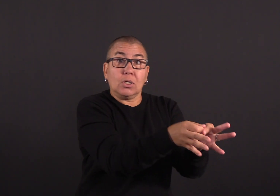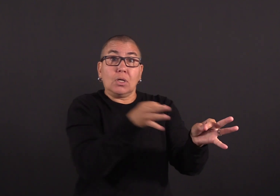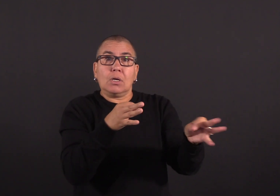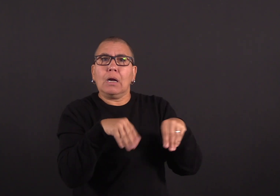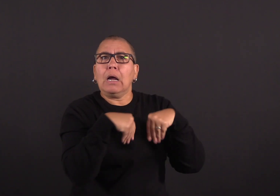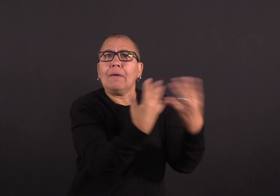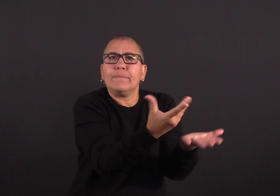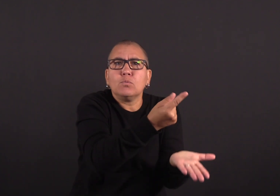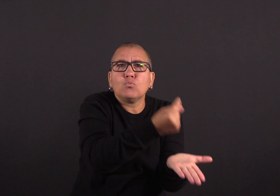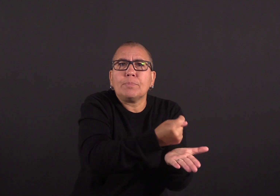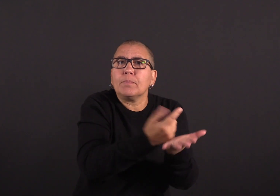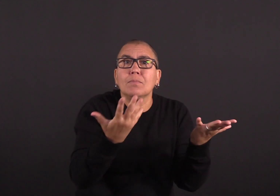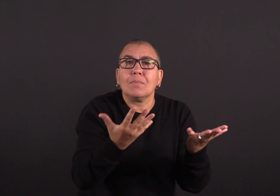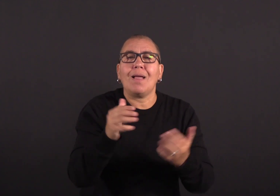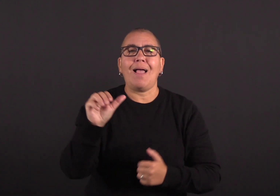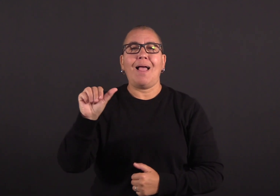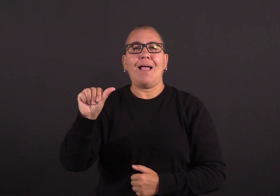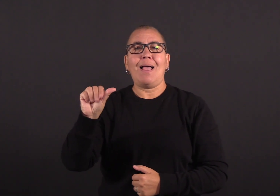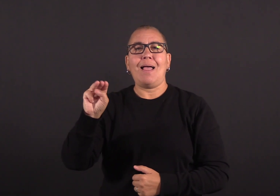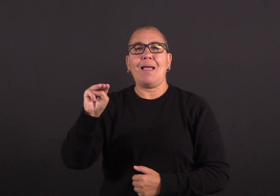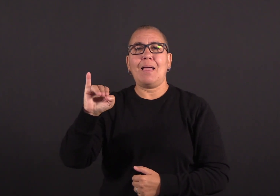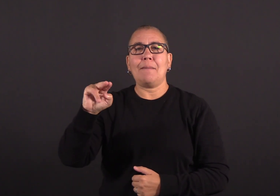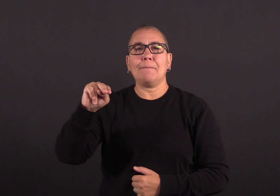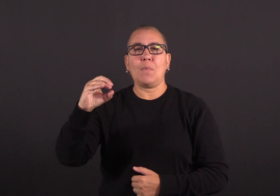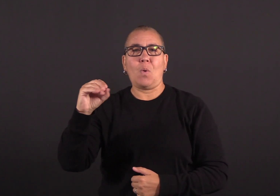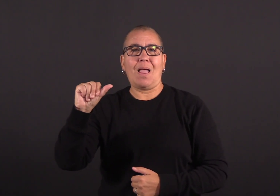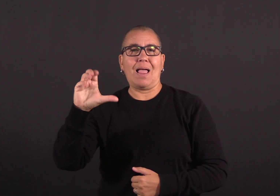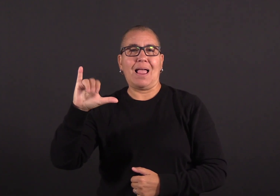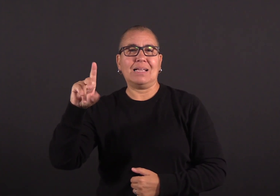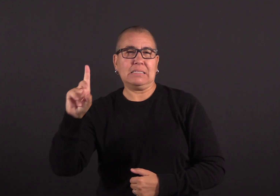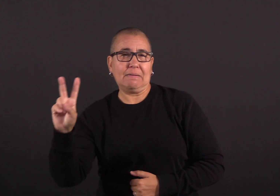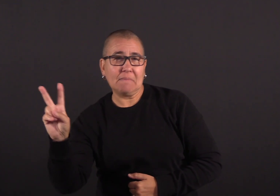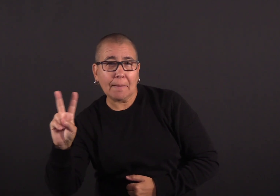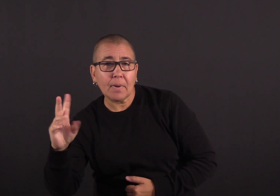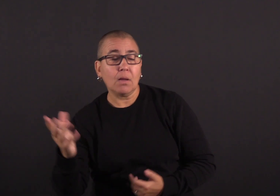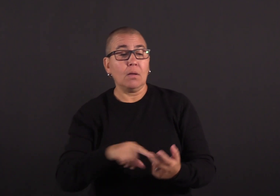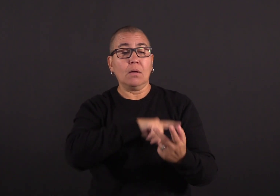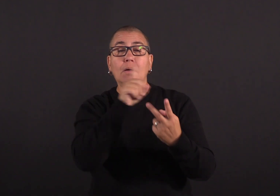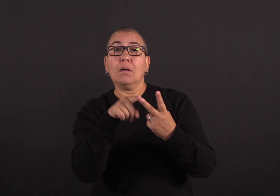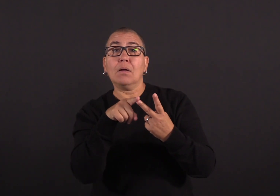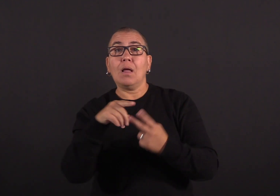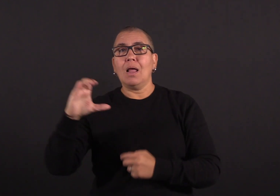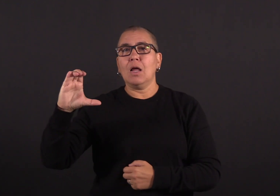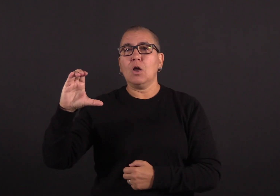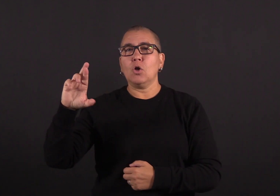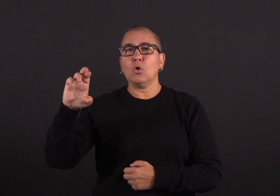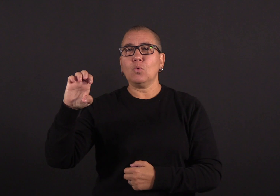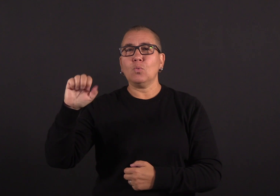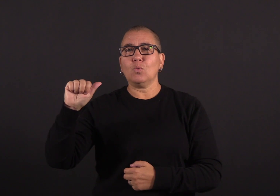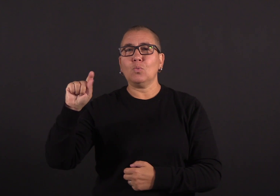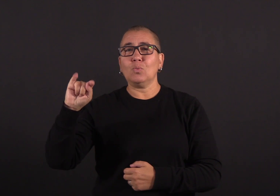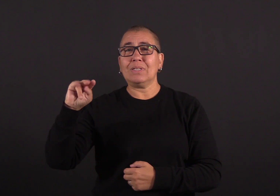Treatment may include amino acid supplements such as creatine and ornithine,